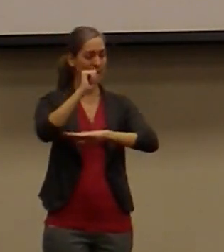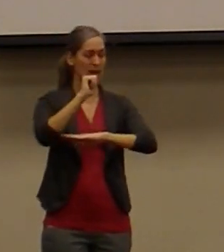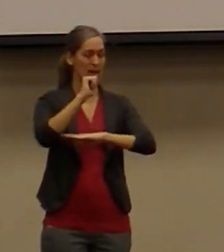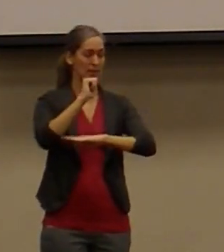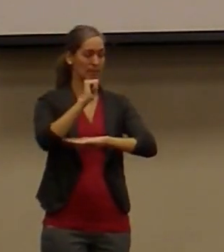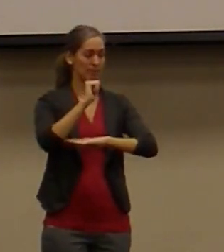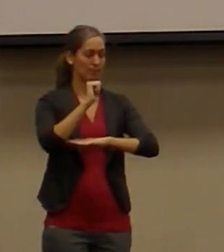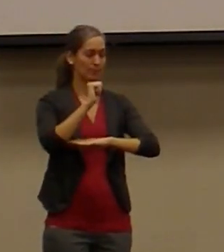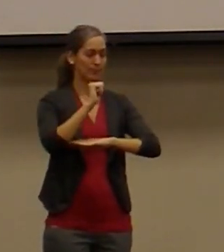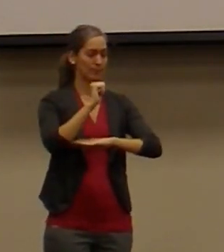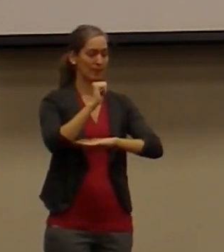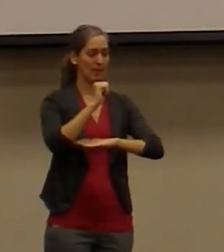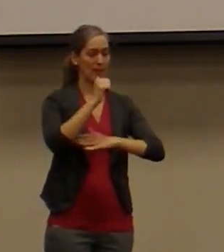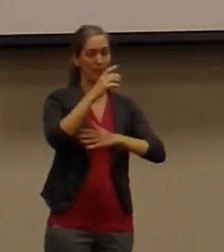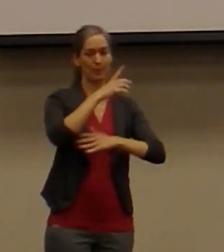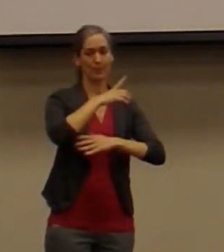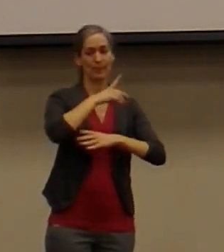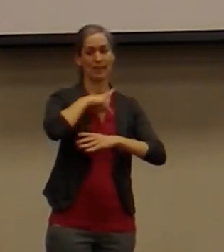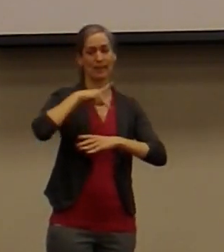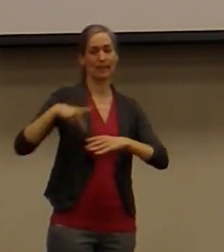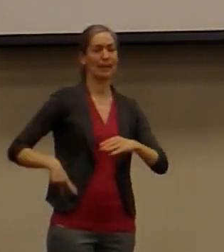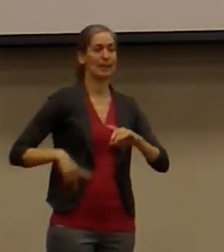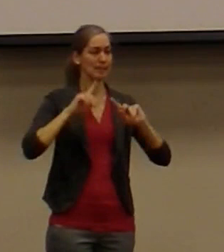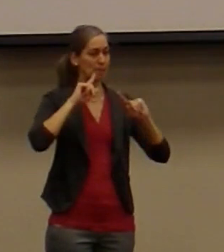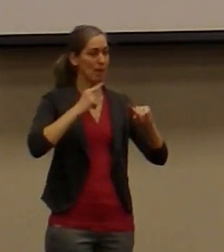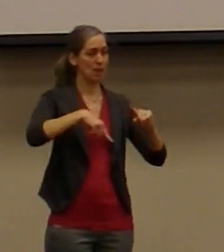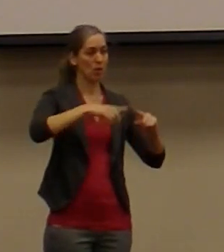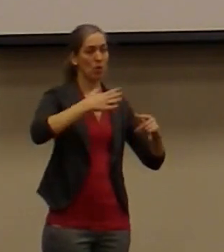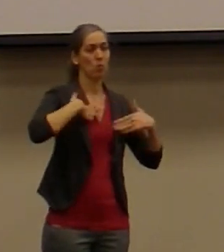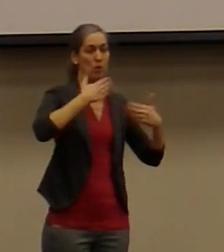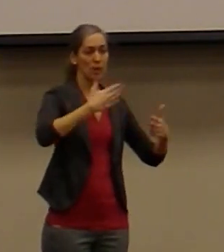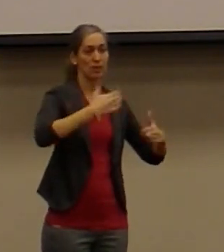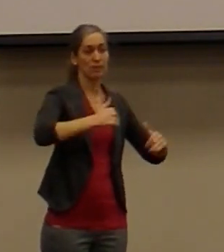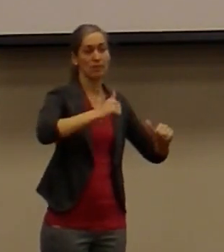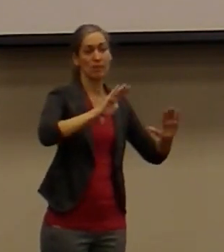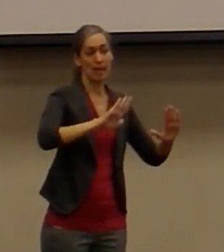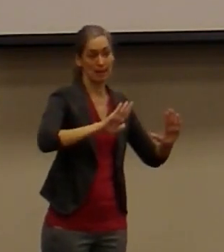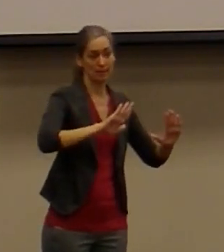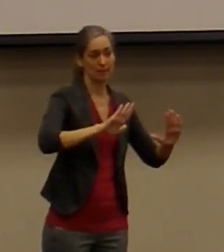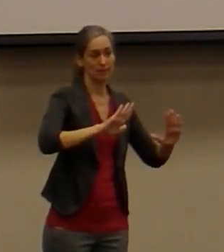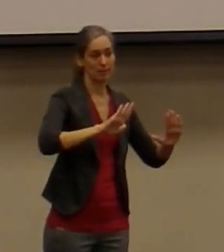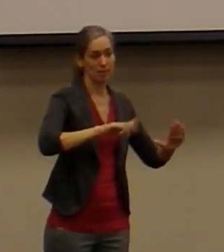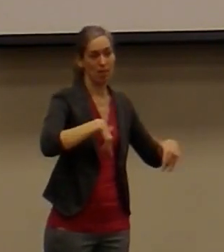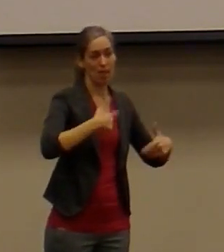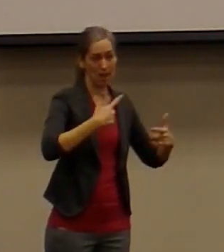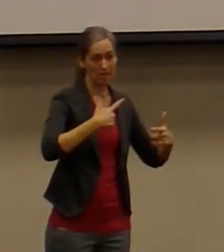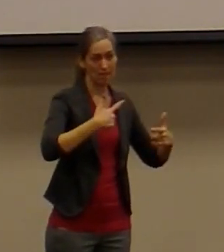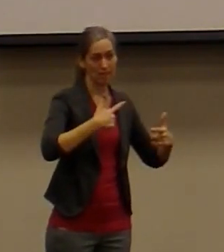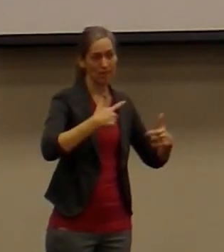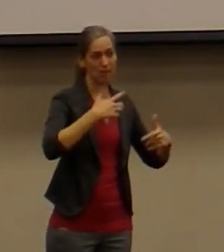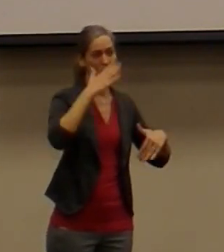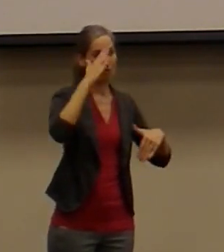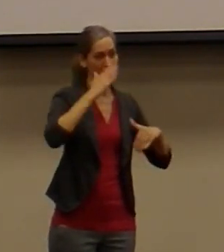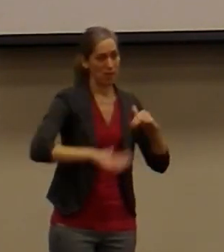command, and were willing to give up their lives rather than serve or worship any god except their own God.